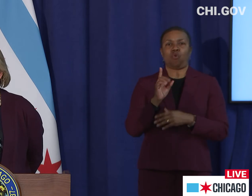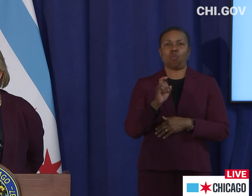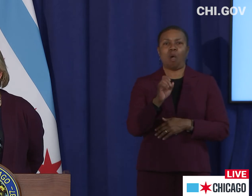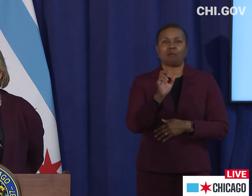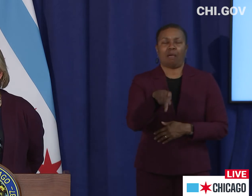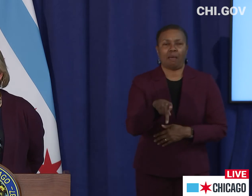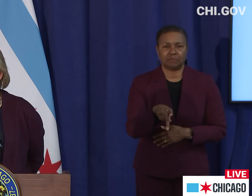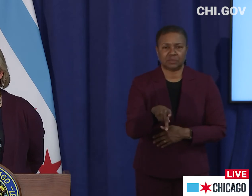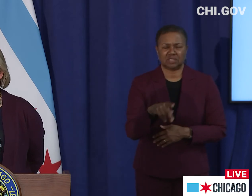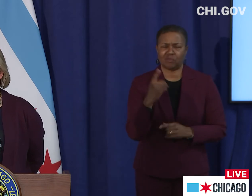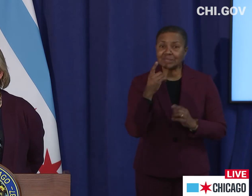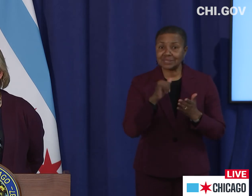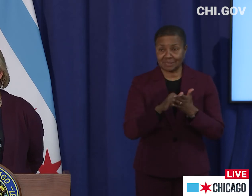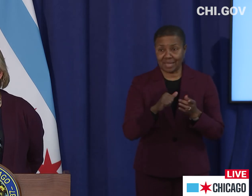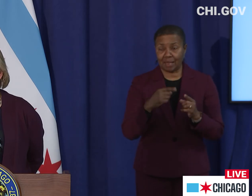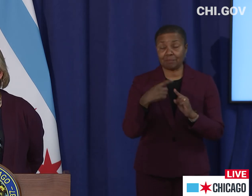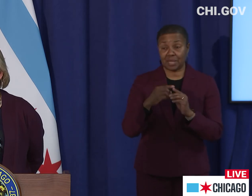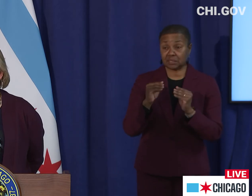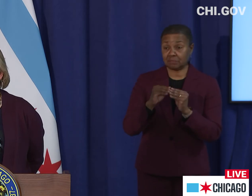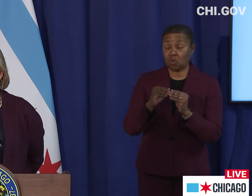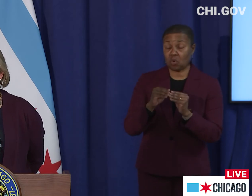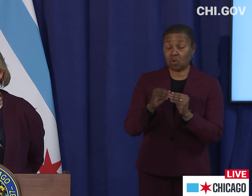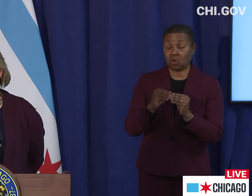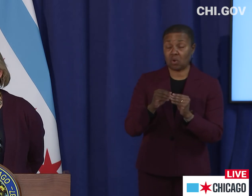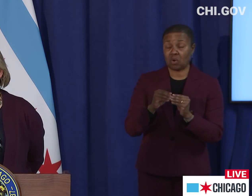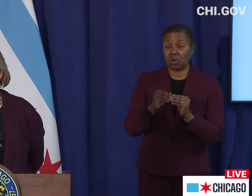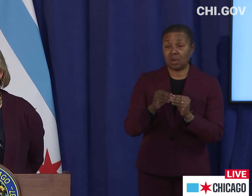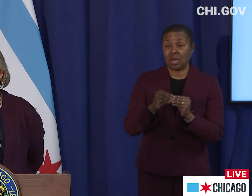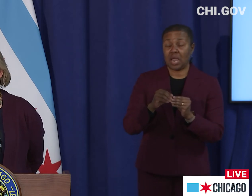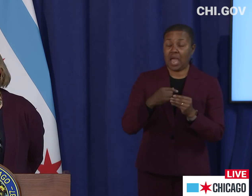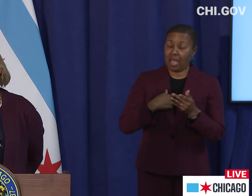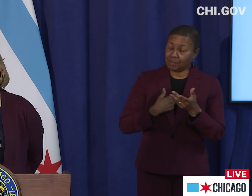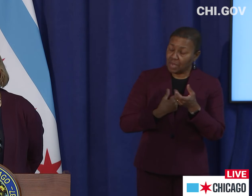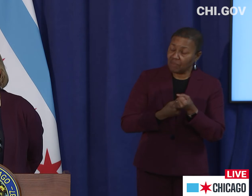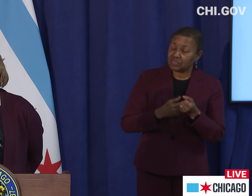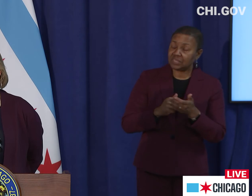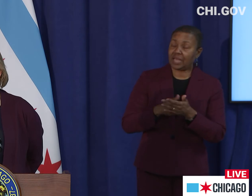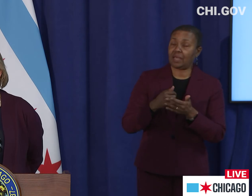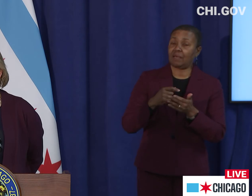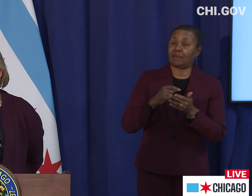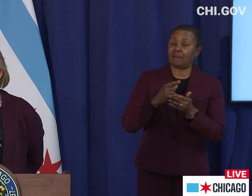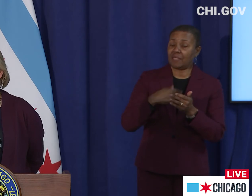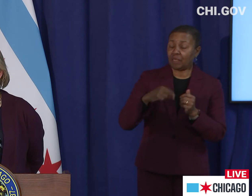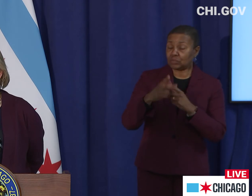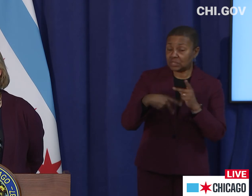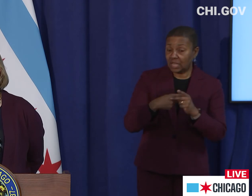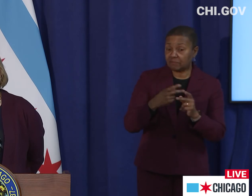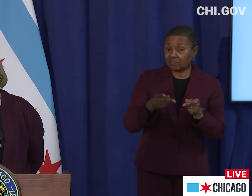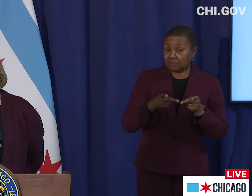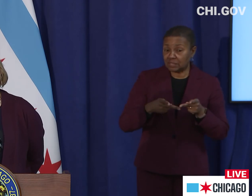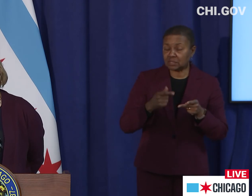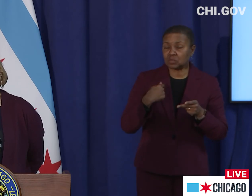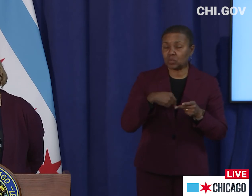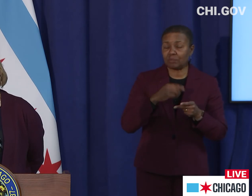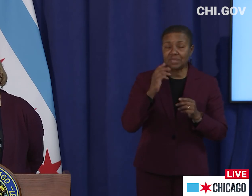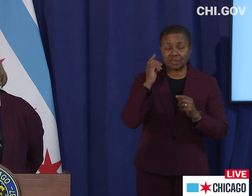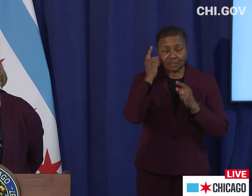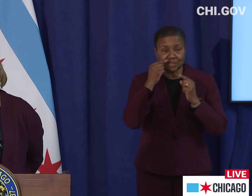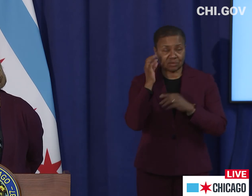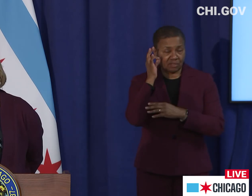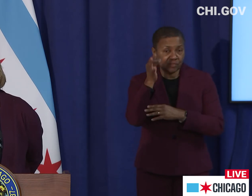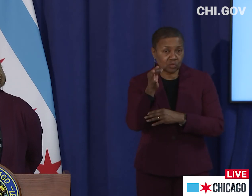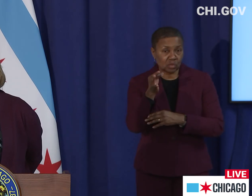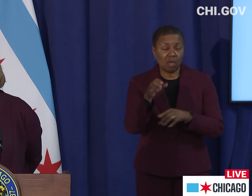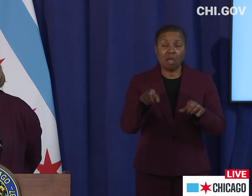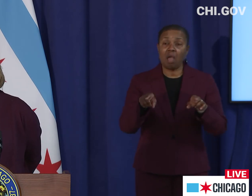looked at those sites and more, and I'm confident that those sorts of sites will be part of our planning. We've also put in some requests to